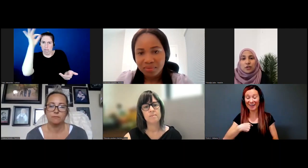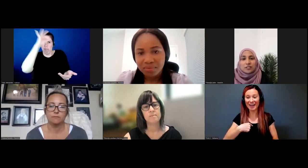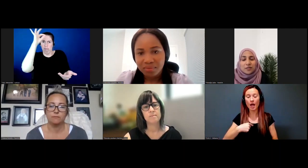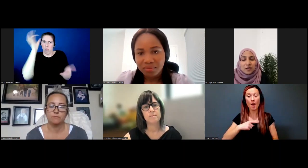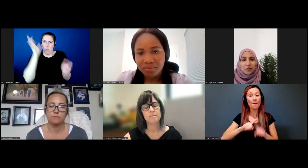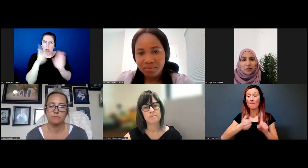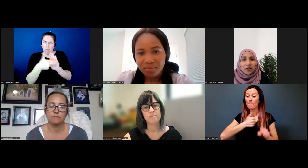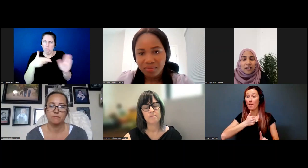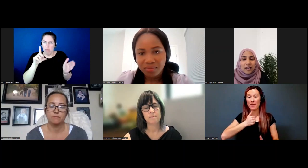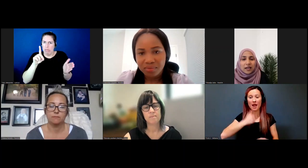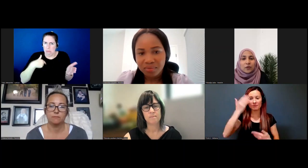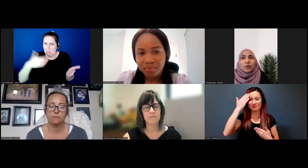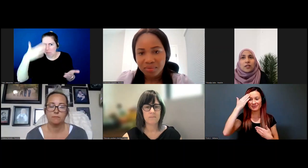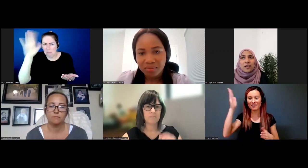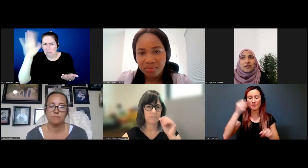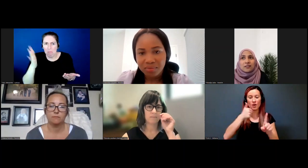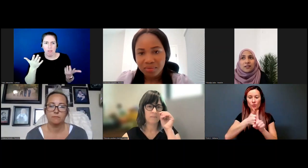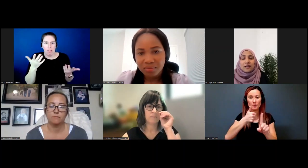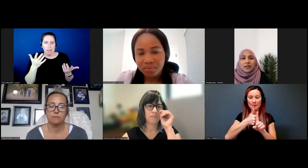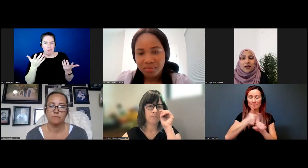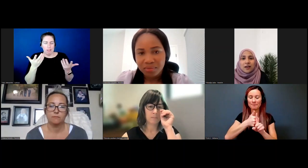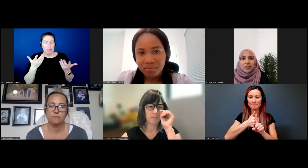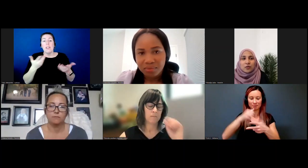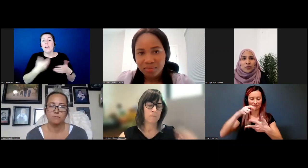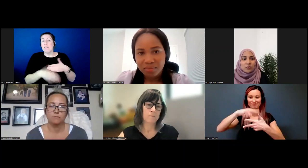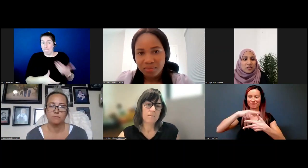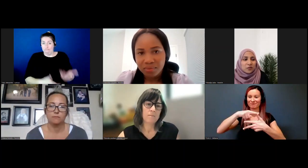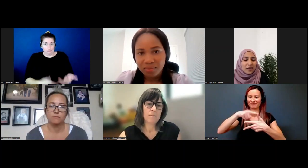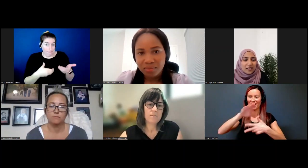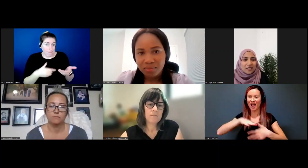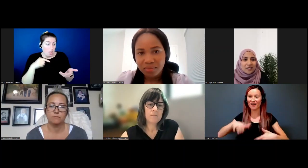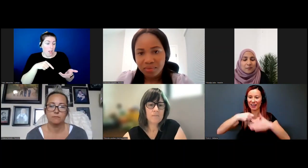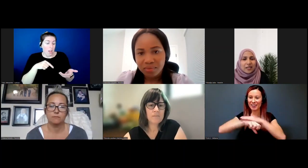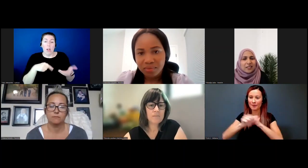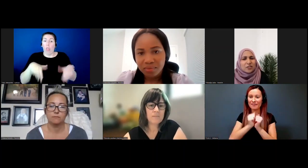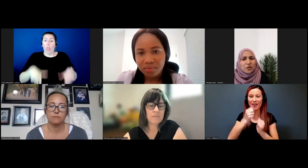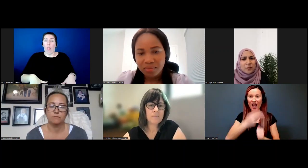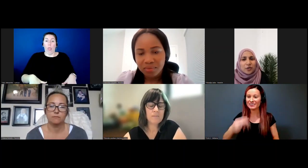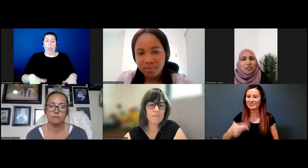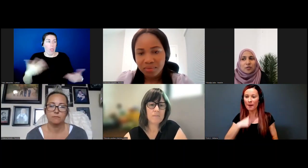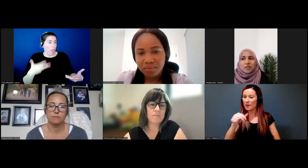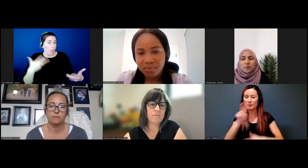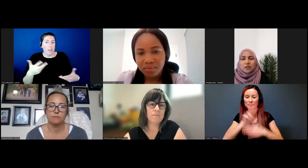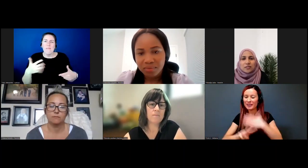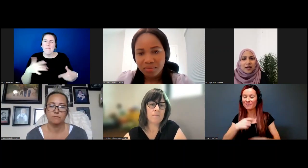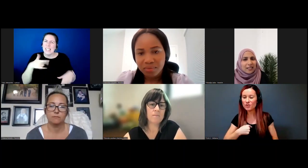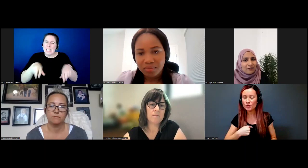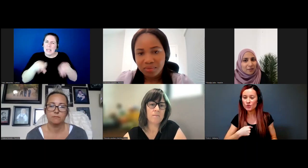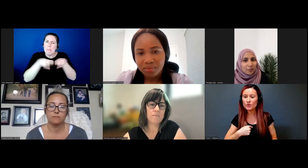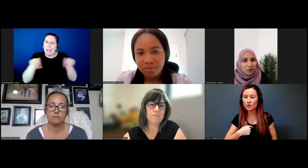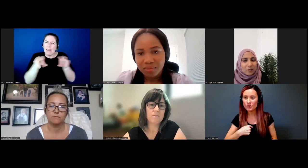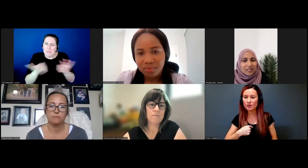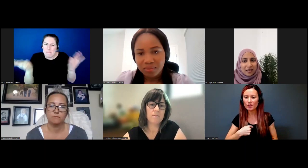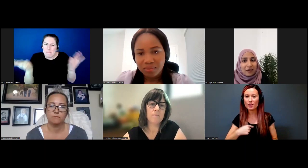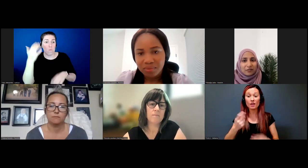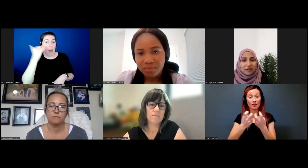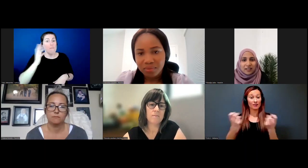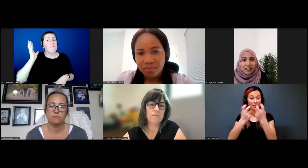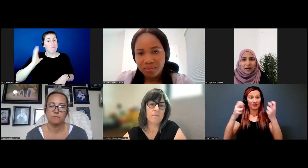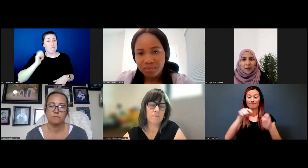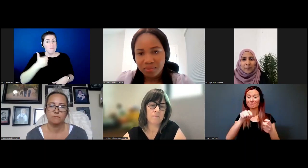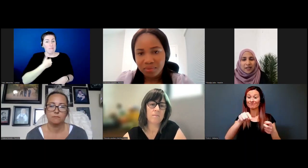this was not something we had known. And the reason why this panel is so important to me is because I lived in poverty